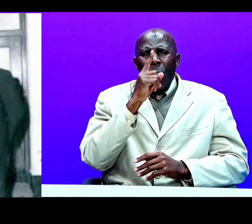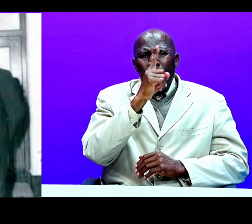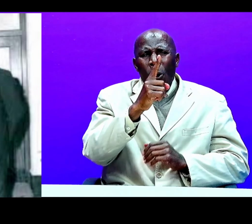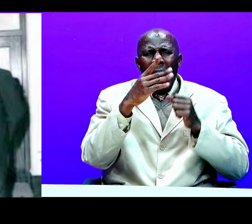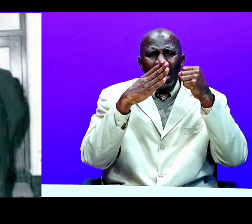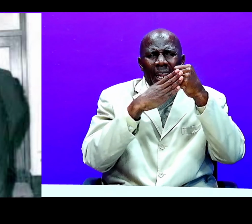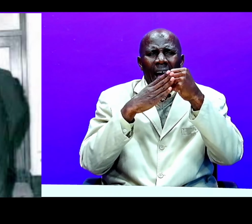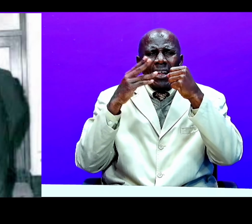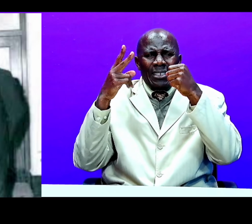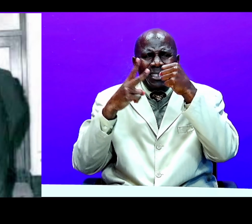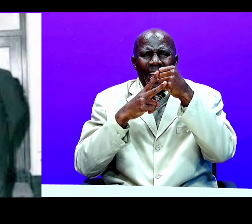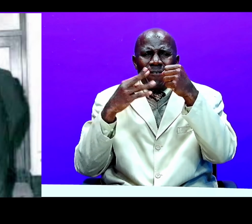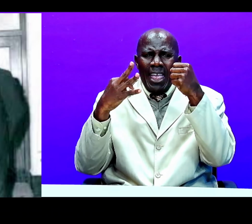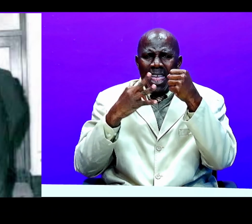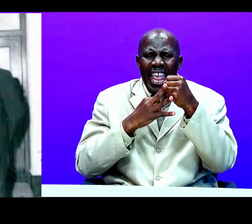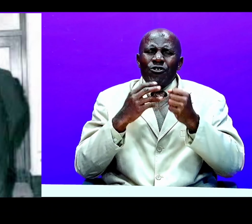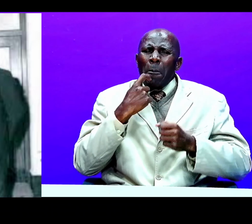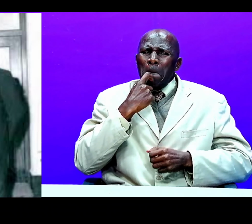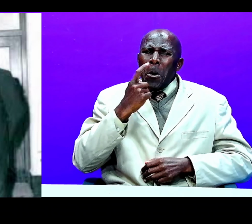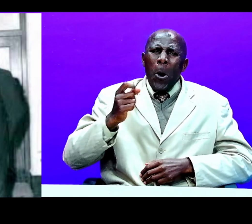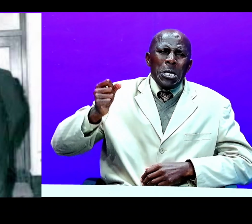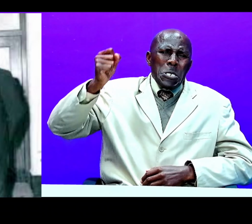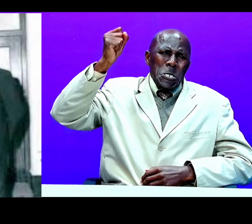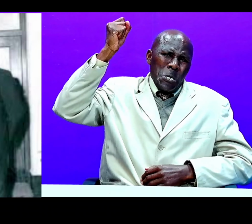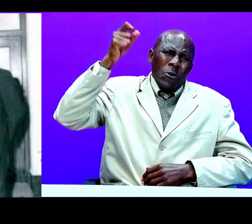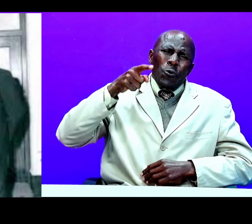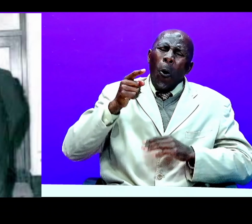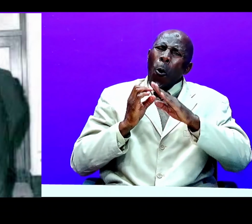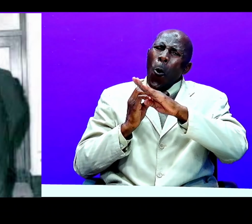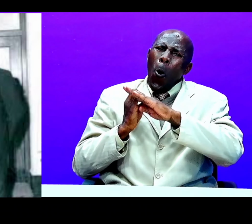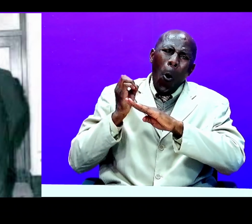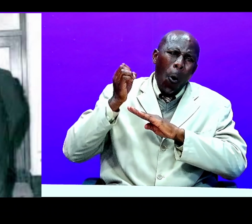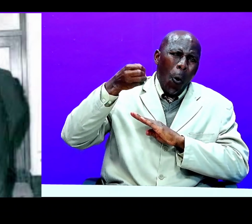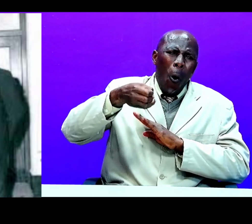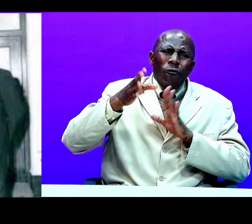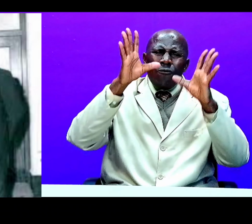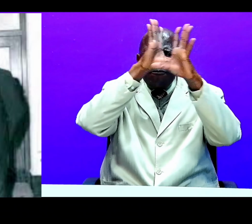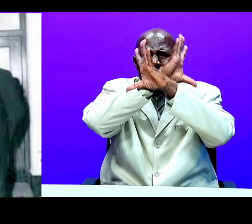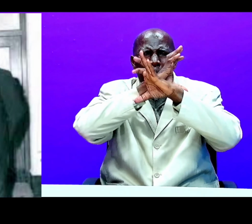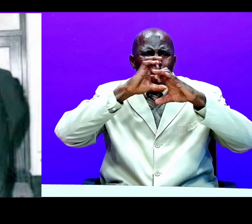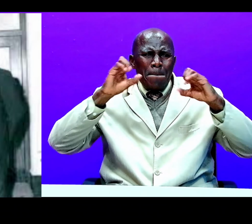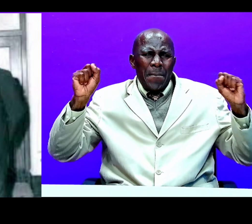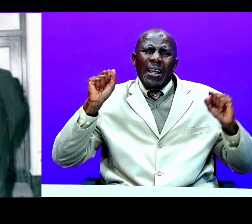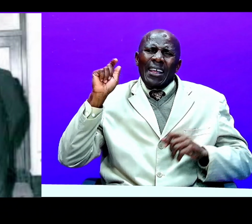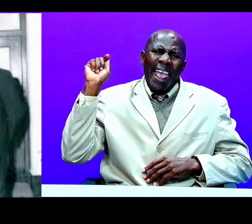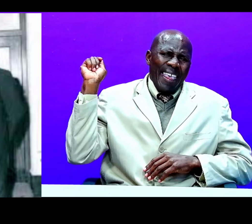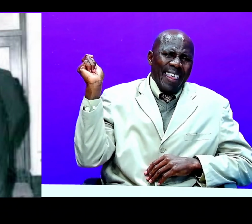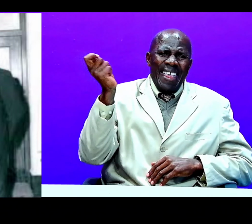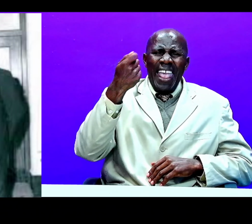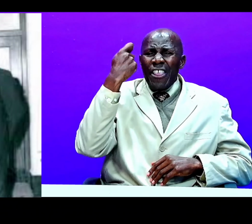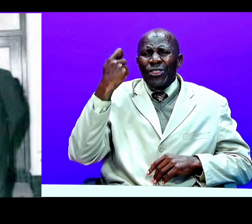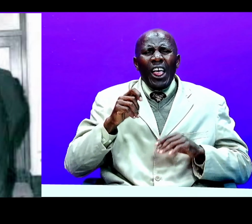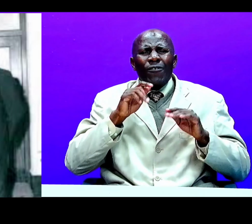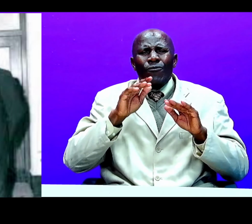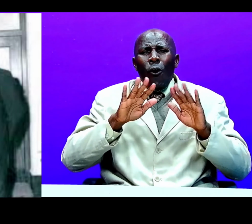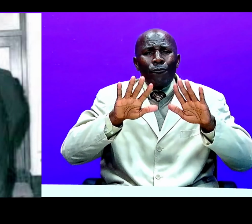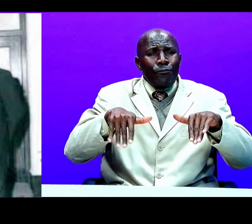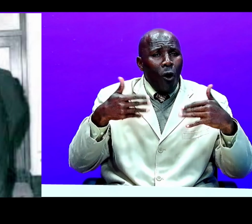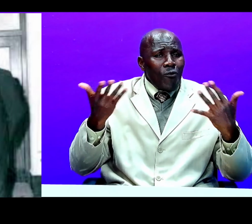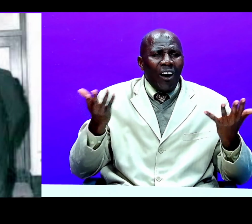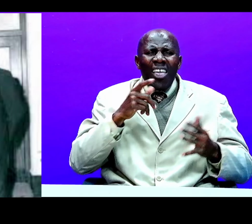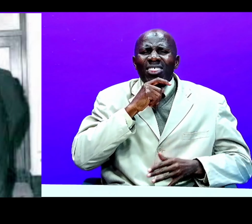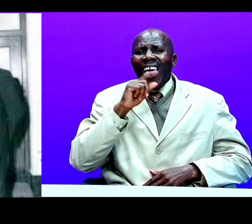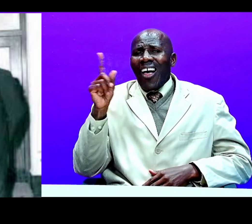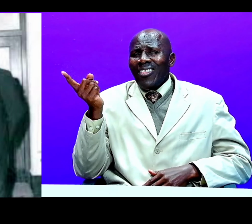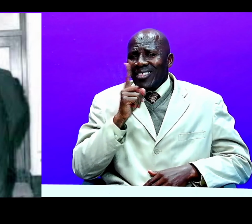In 1978, Daniel Arap Moi inherited the presidency of Kenya from the former president